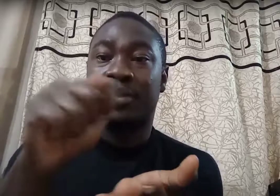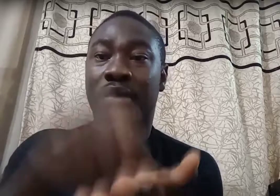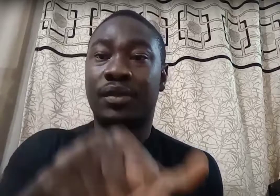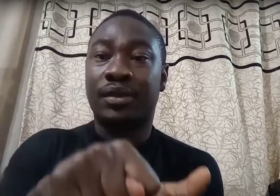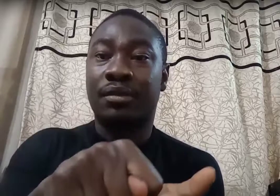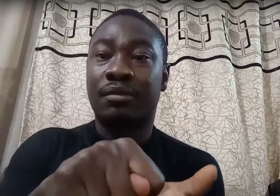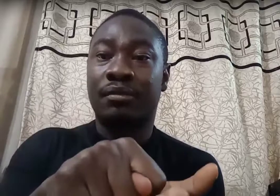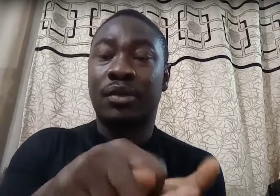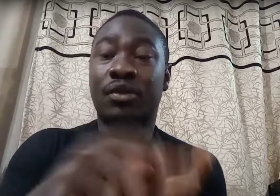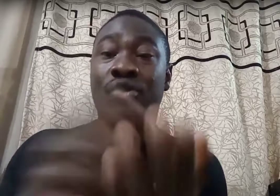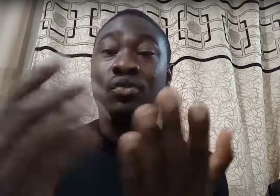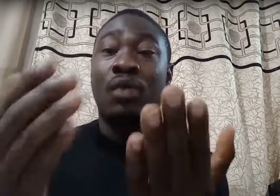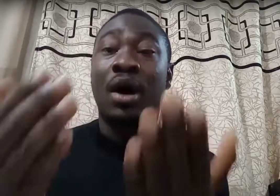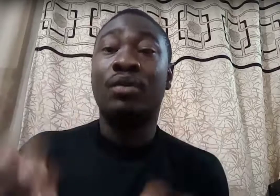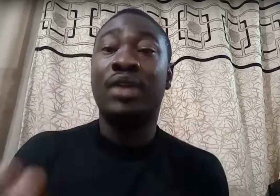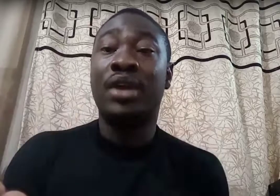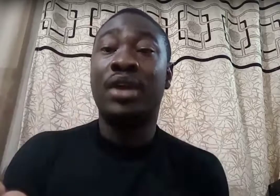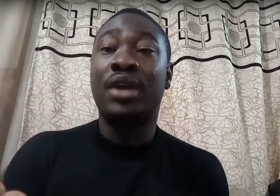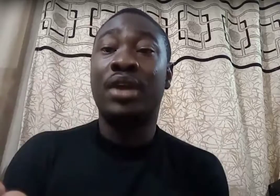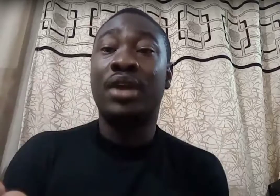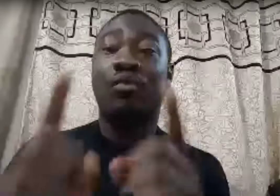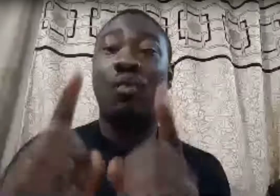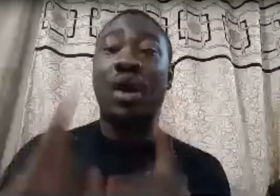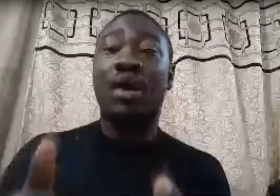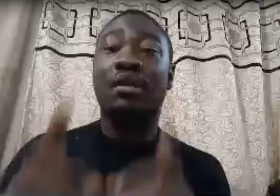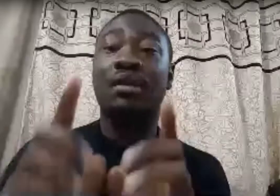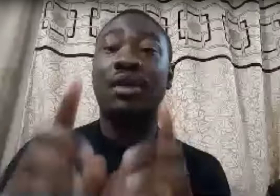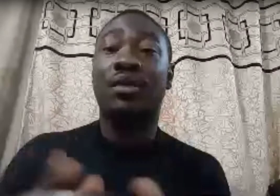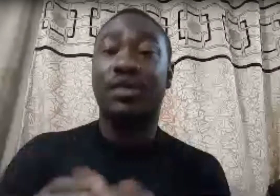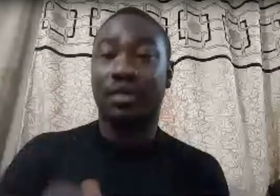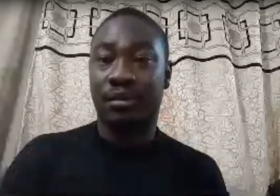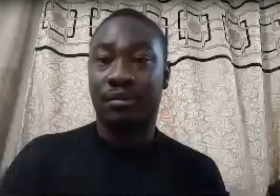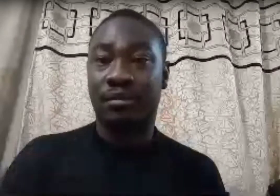sign 1,000? I'm sure you get it right now.